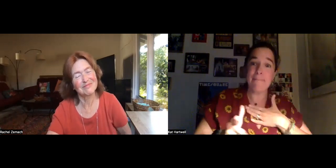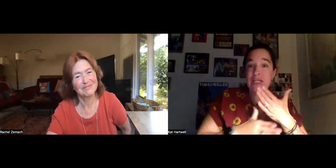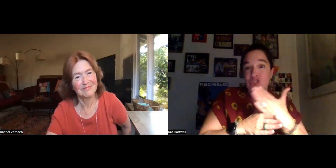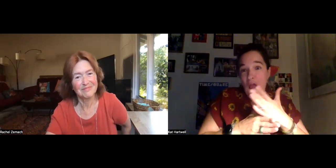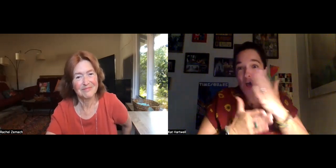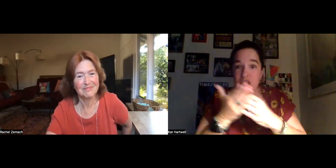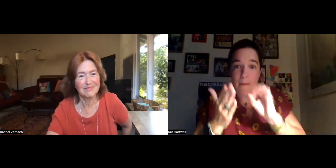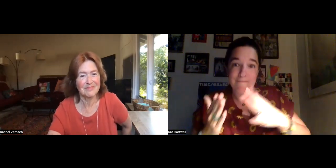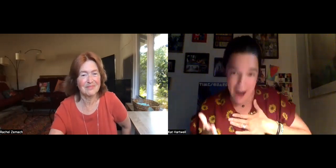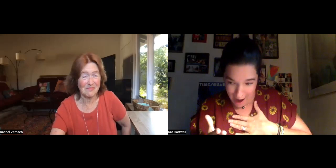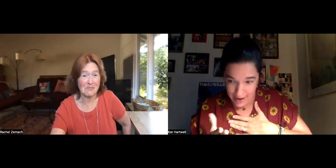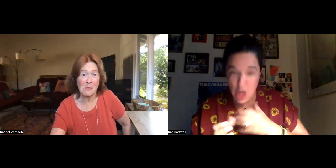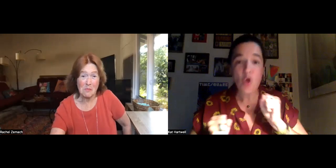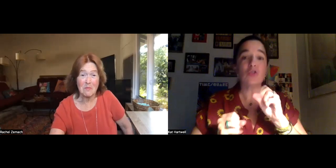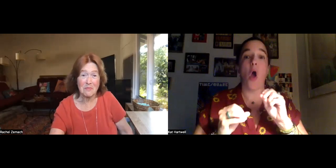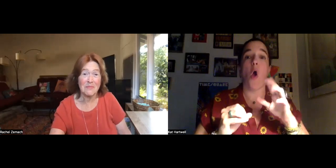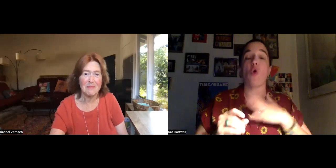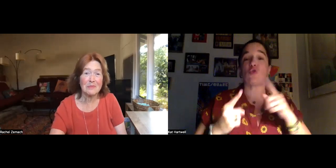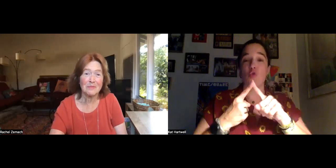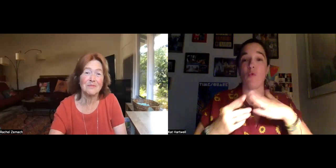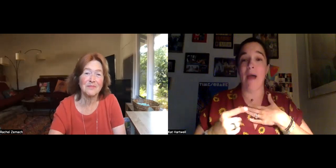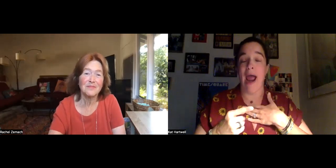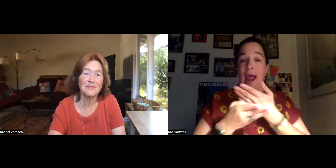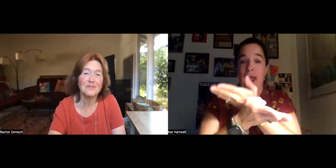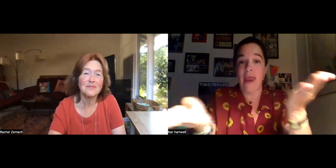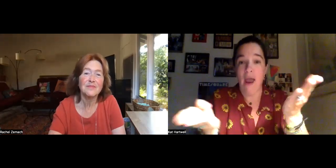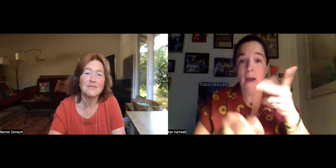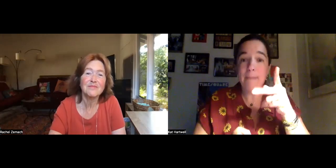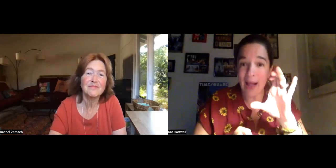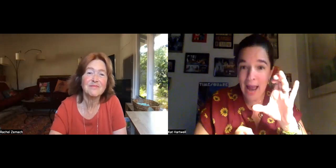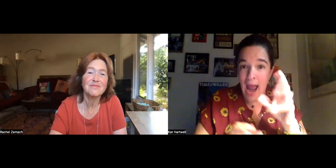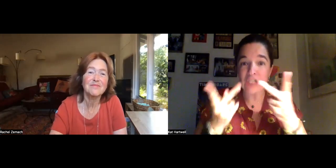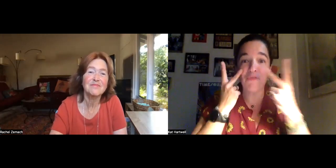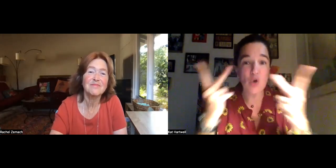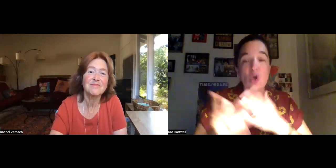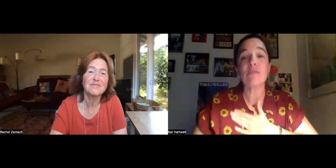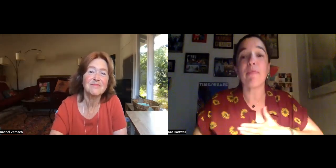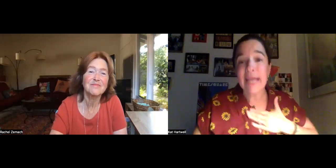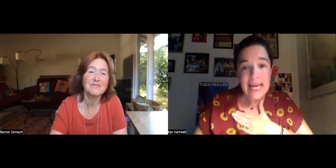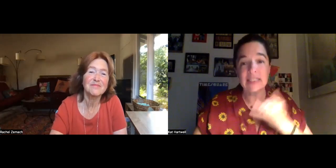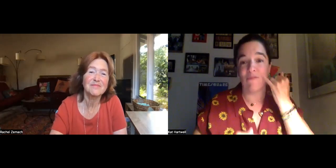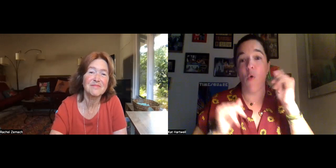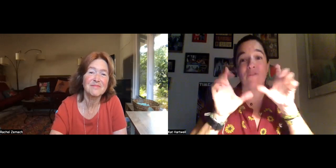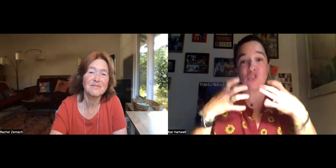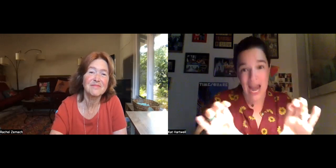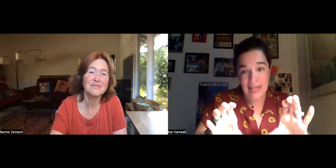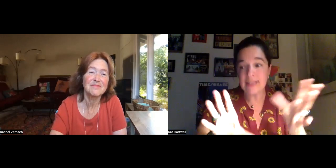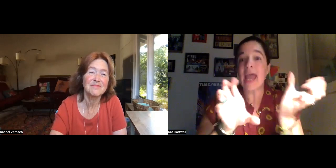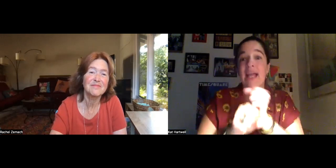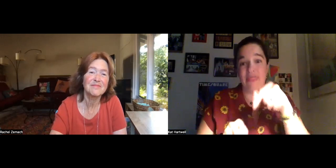me share some of mine. So to my podcast students, please, if you have a chance, get